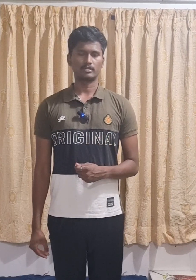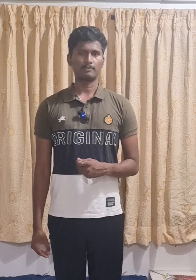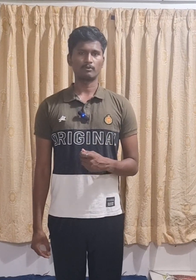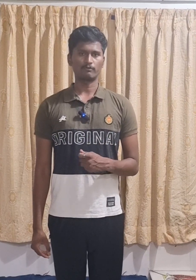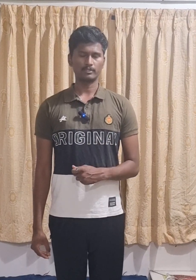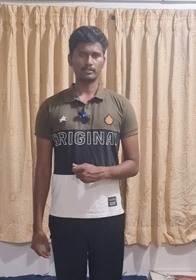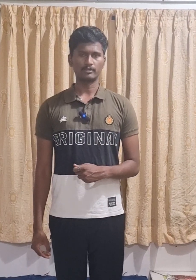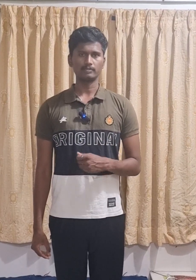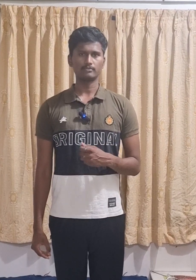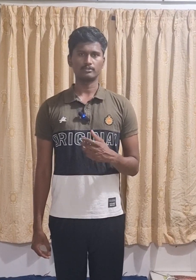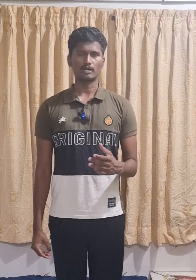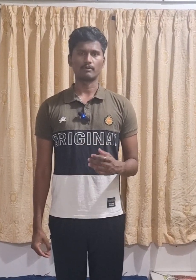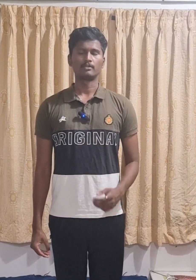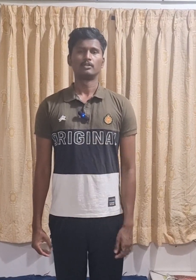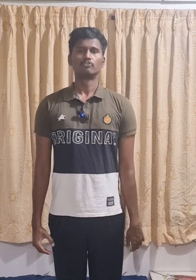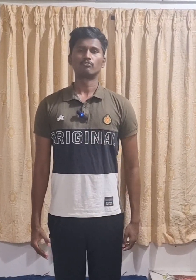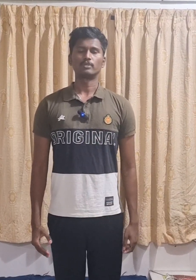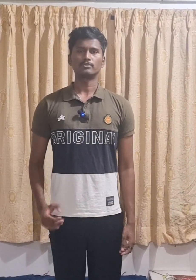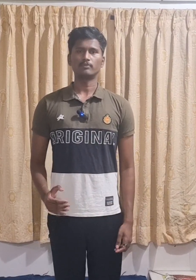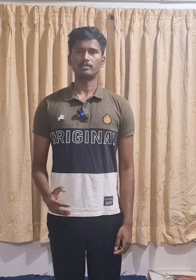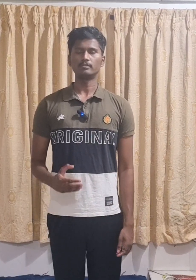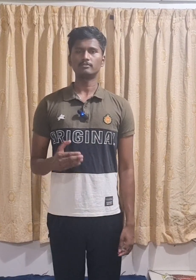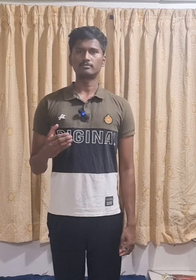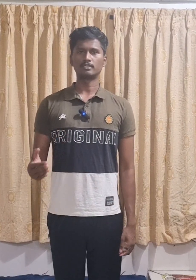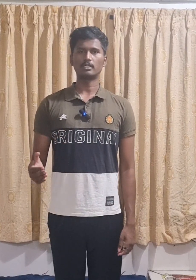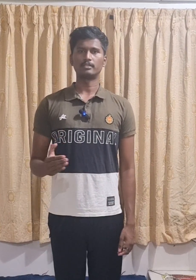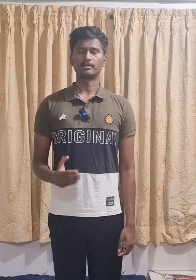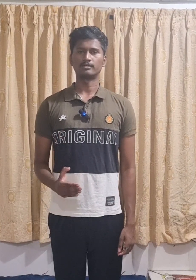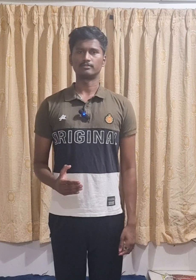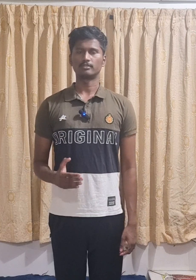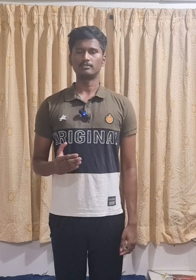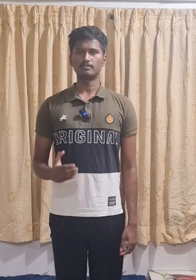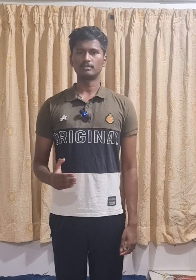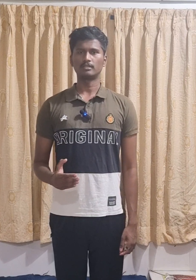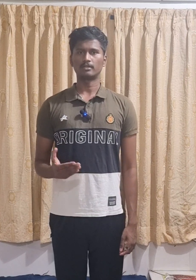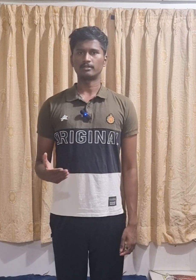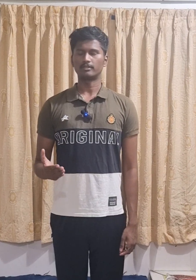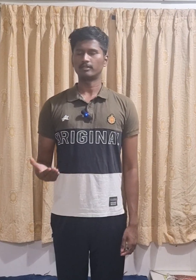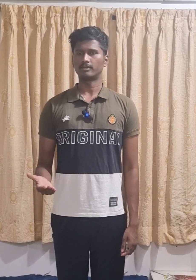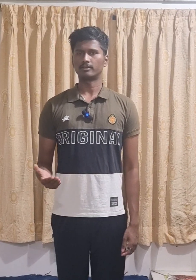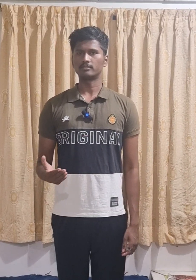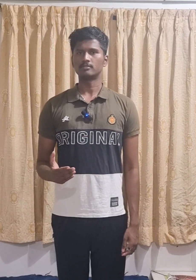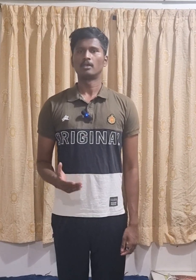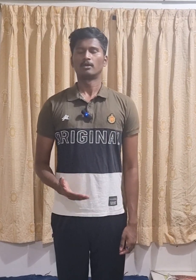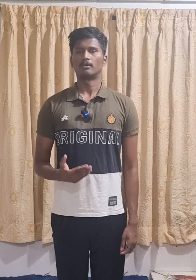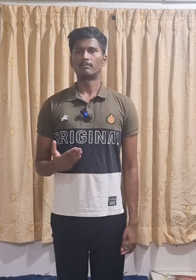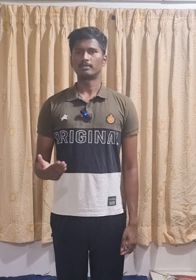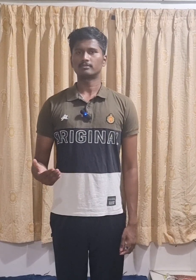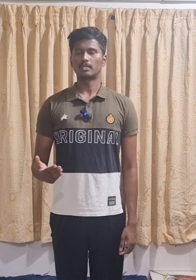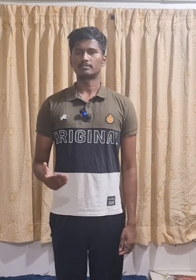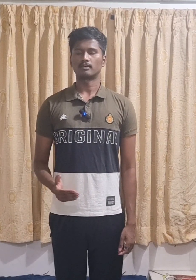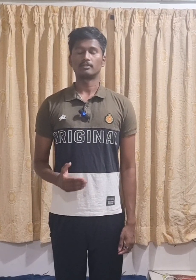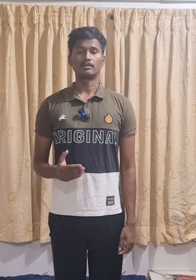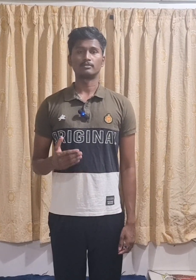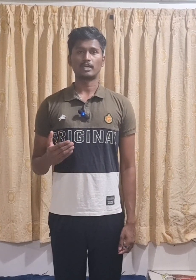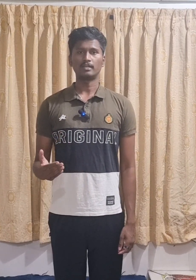of inheritance in Java. So first one is single inheritance. In inheritance, the base class, the child class,